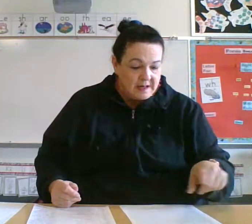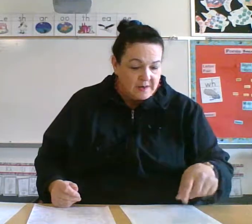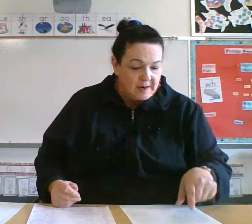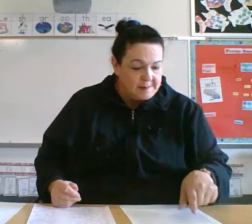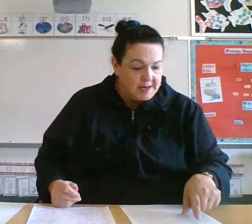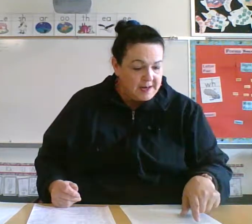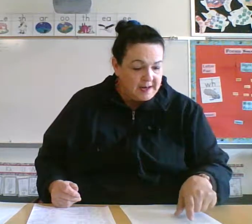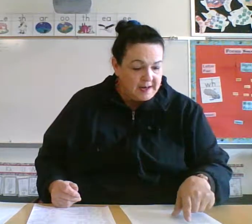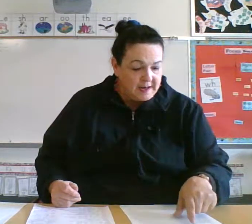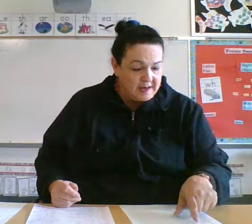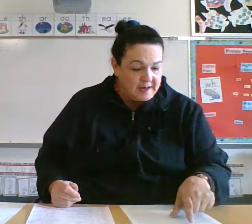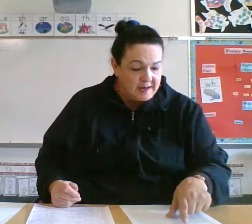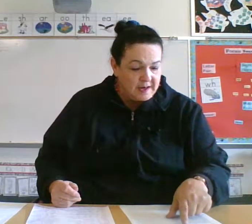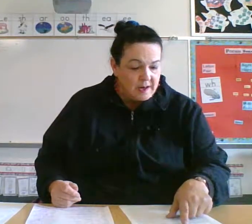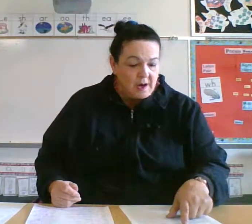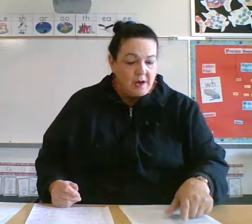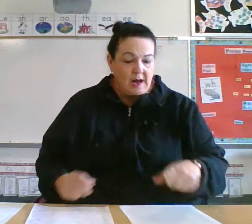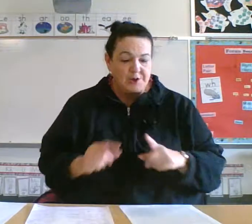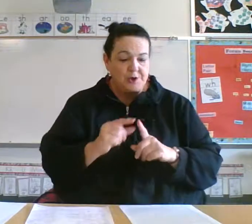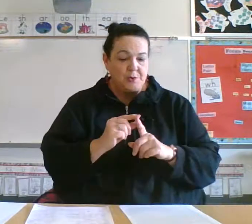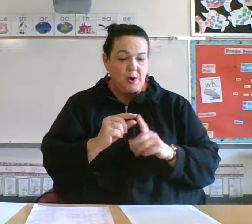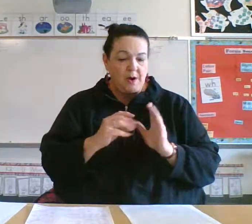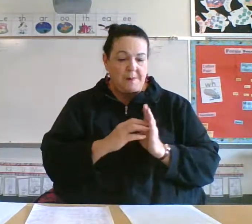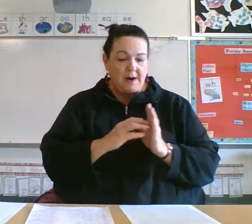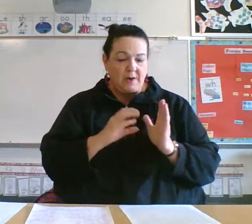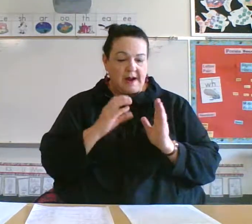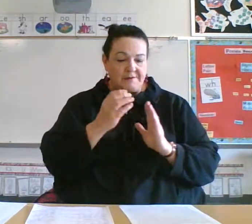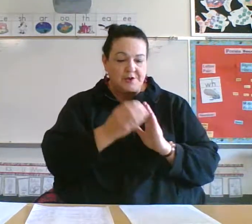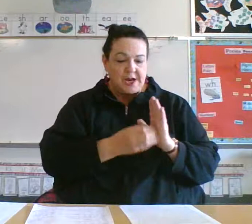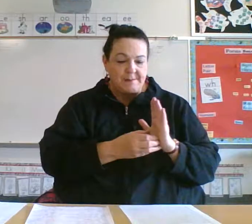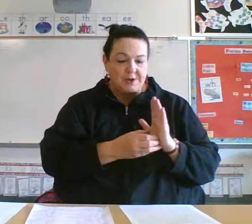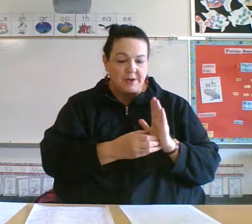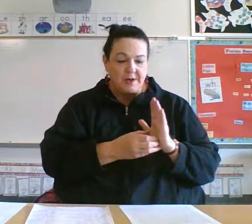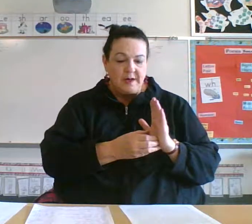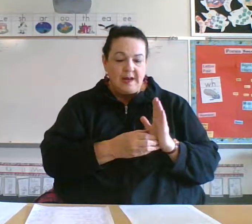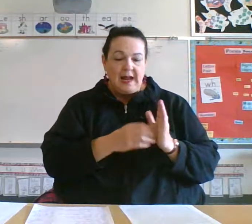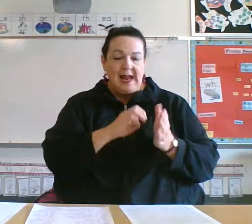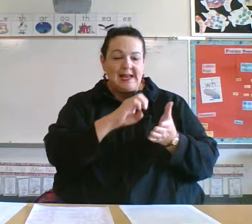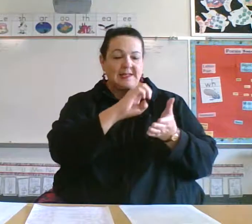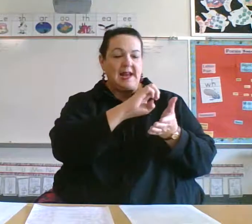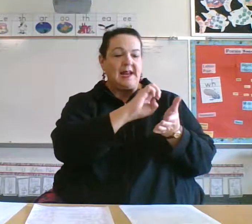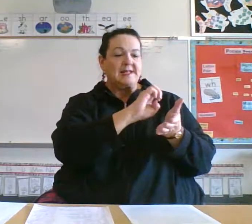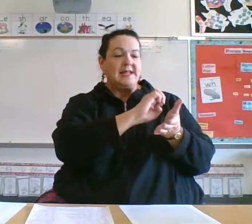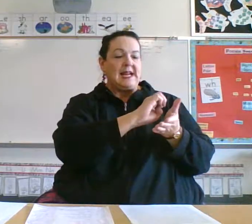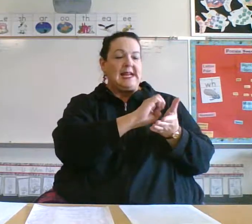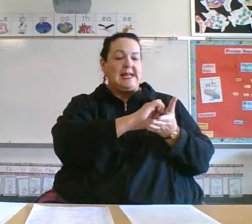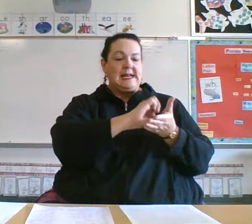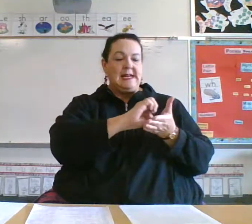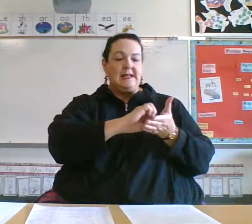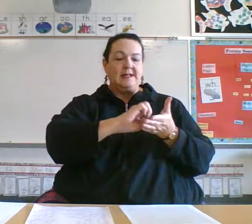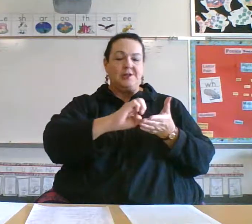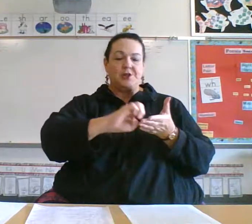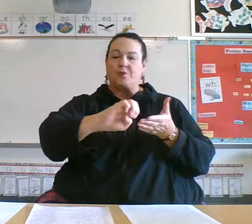Where am I? I showed you word, paragraph, chapter. Essay is an E that just